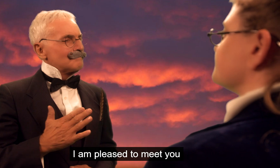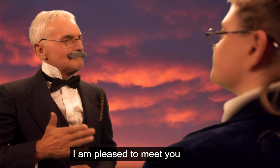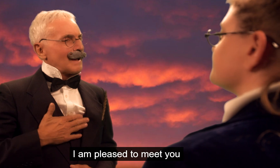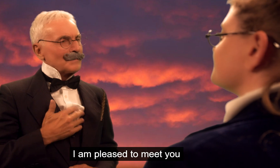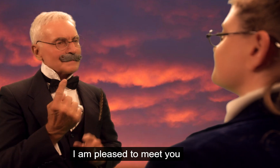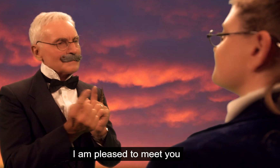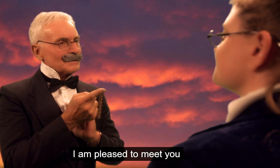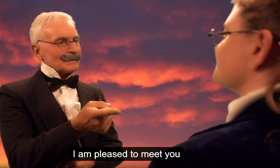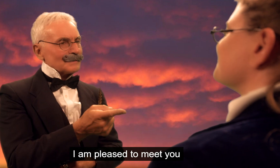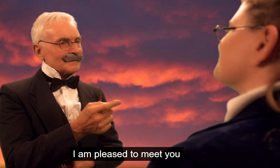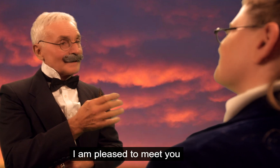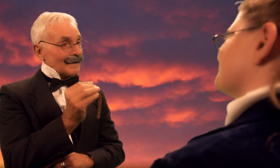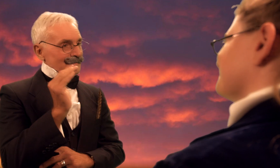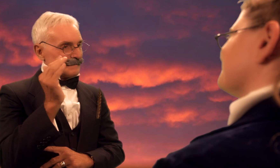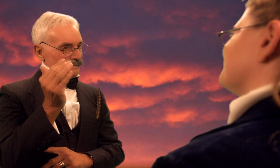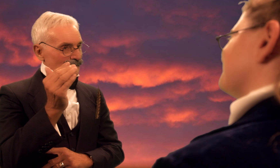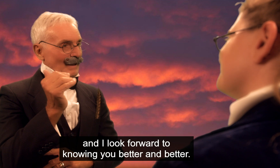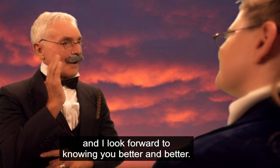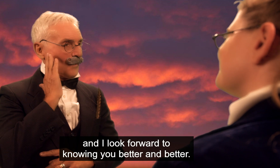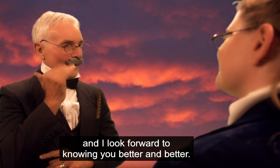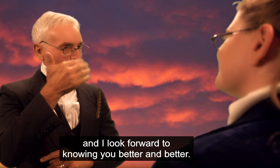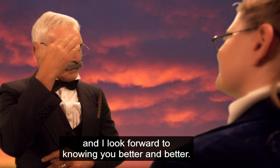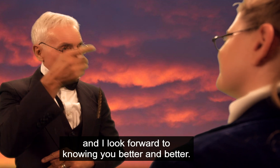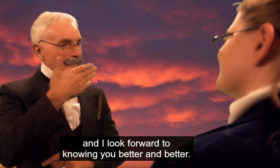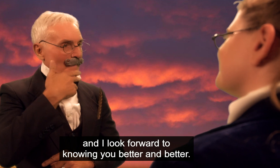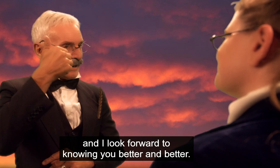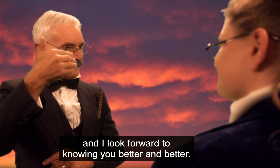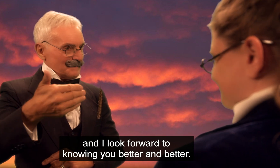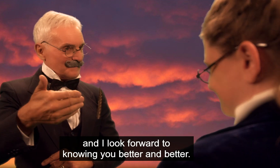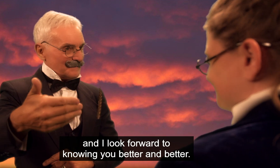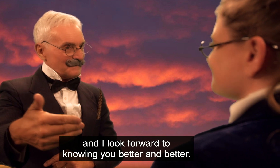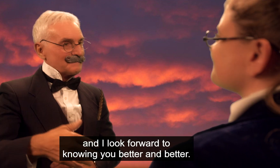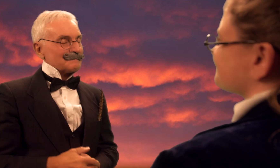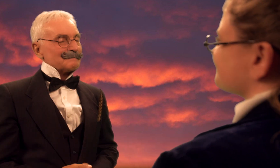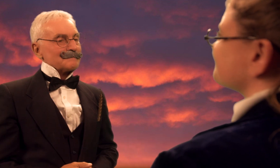I am pleased to meet you, and I look forward to knowing you better and better.